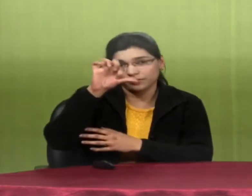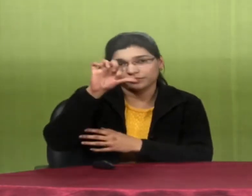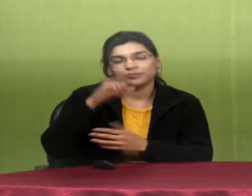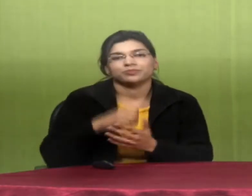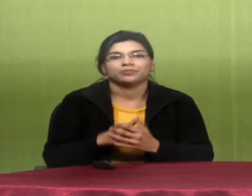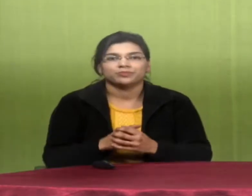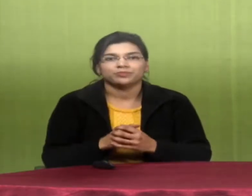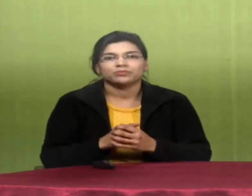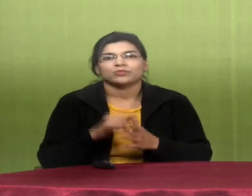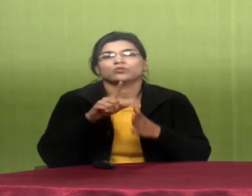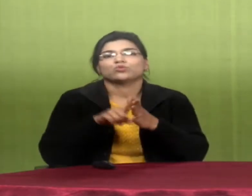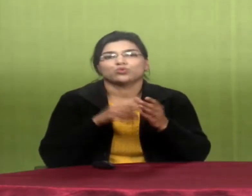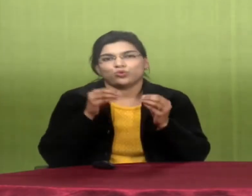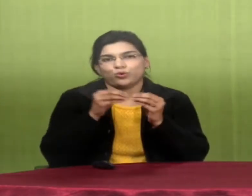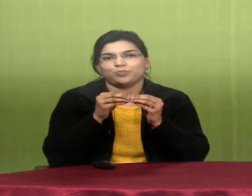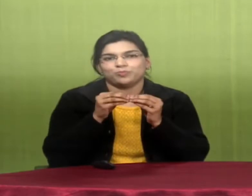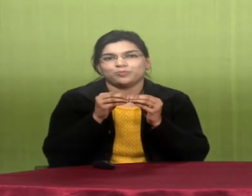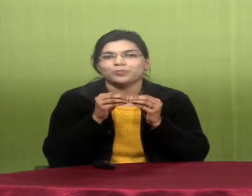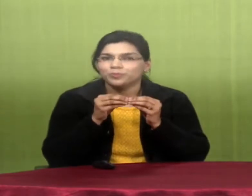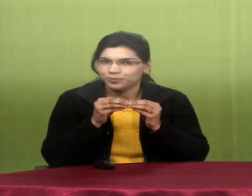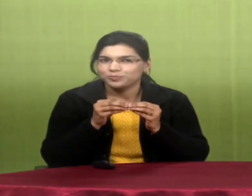Ninth word is career.